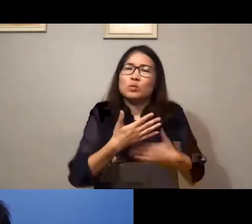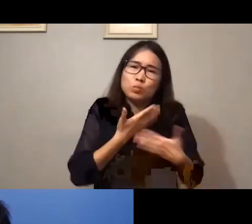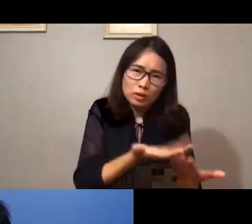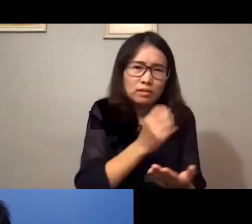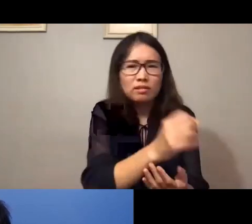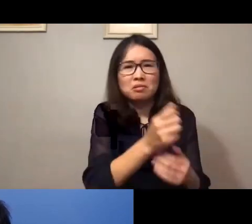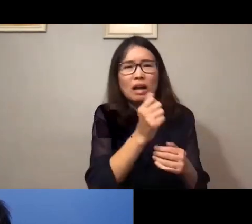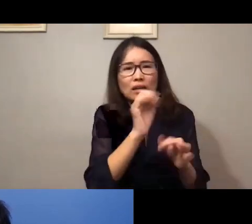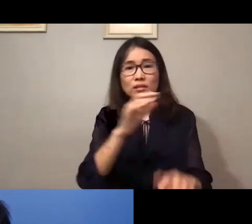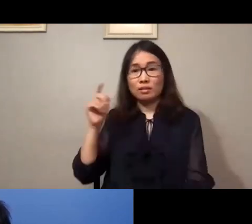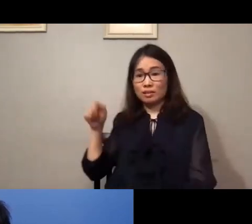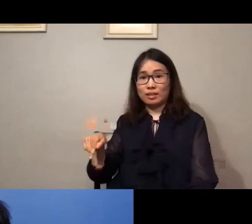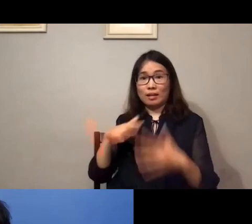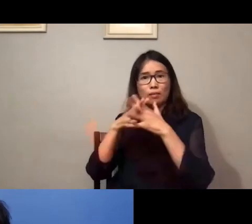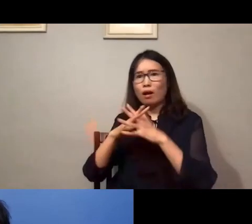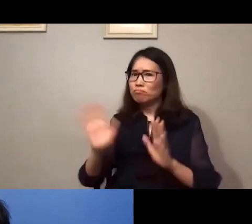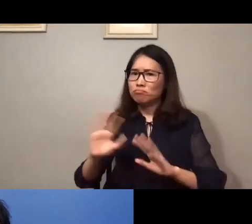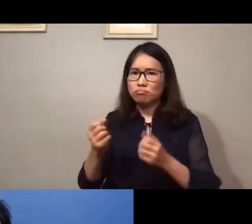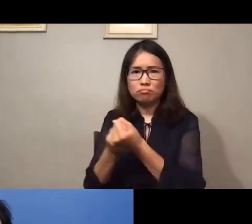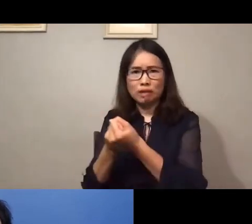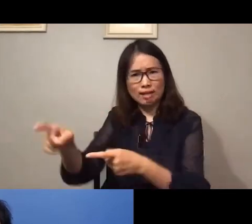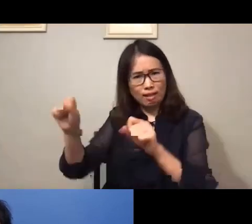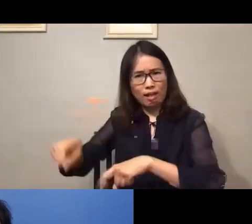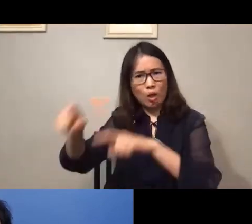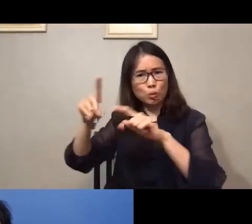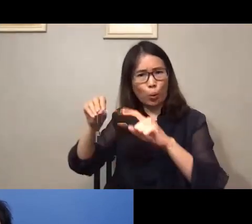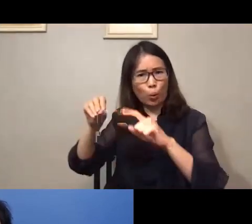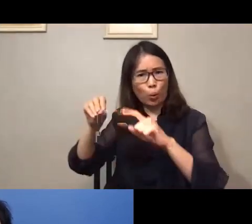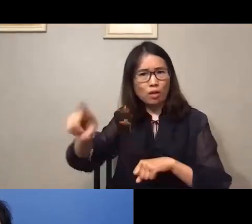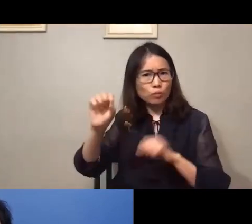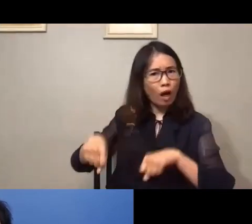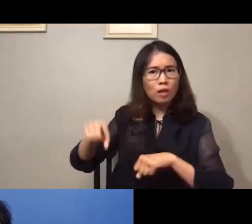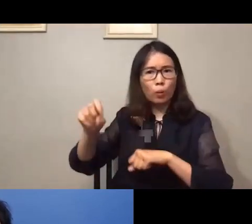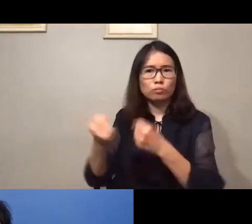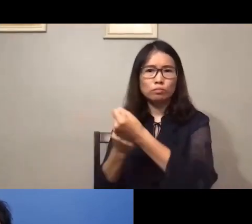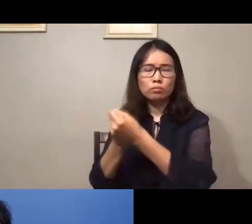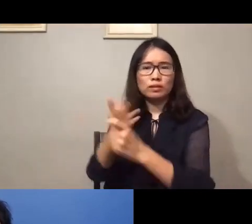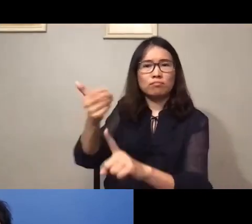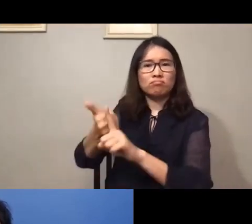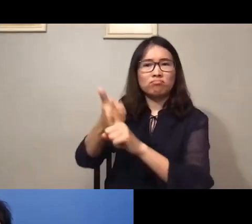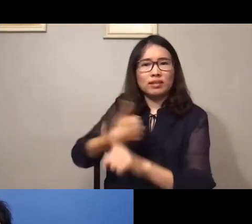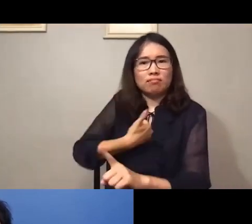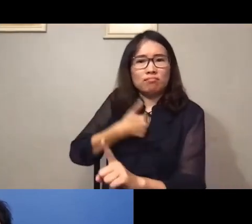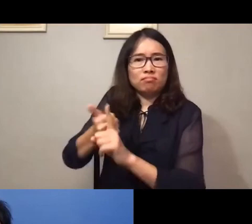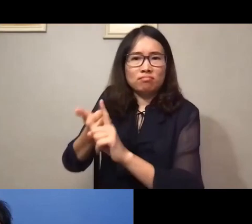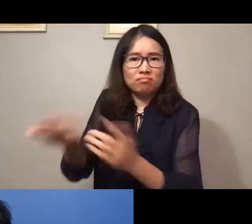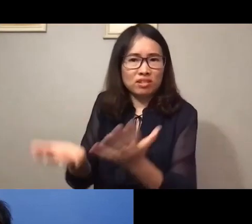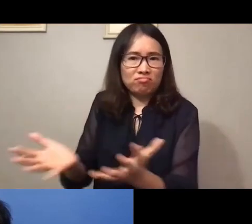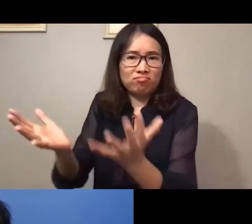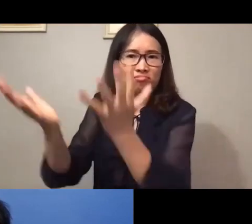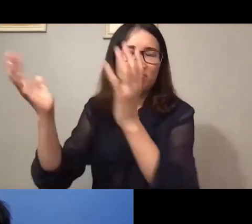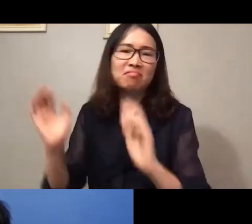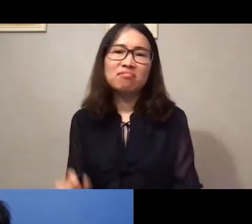people with physical disabilities. Here in America, I see advocacy and I